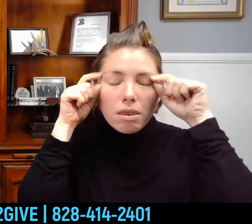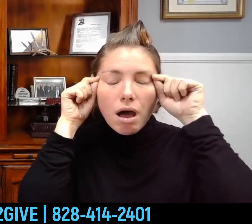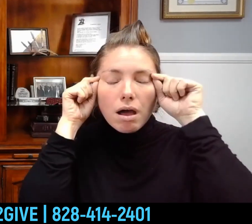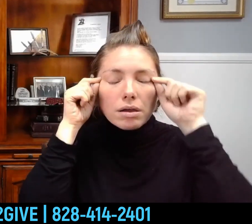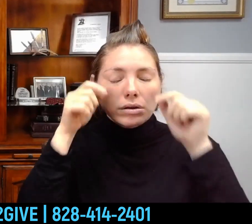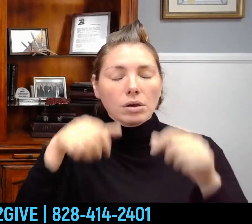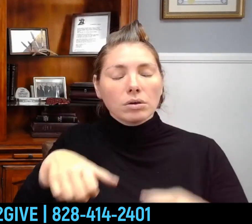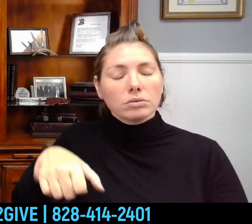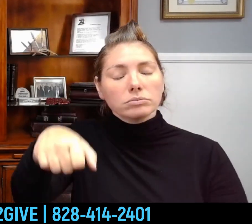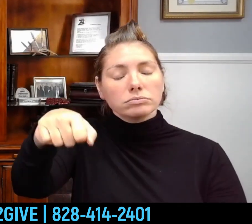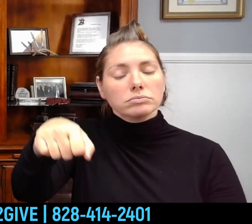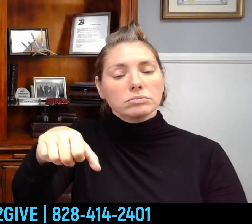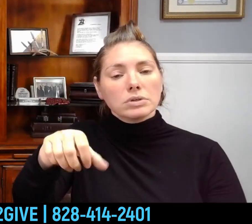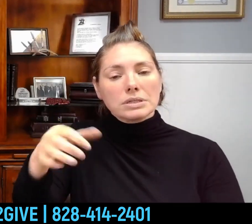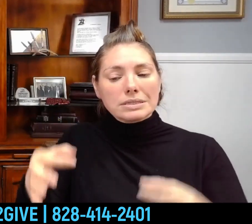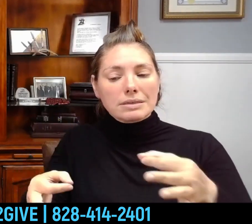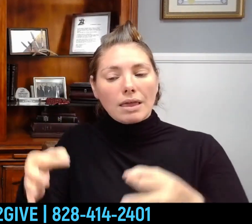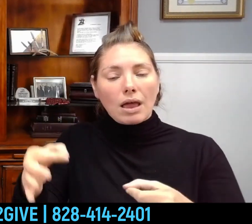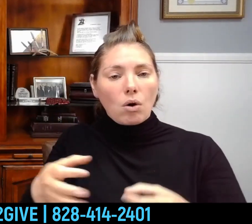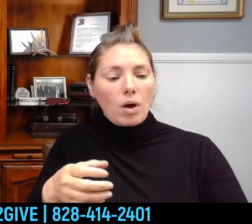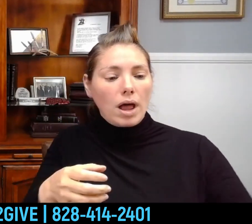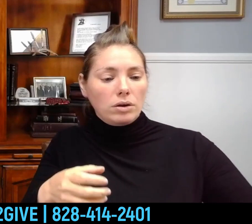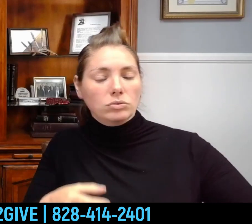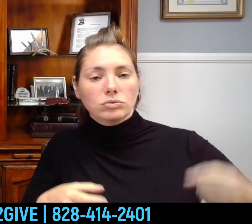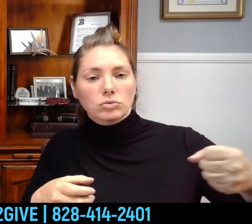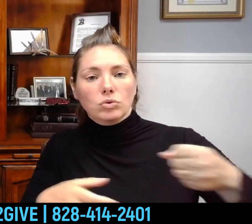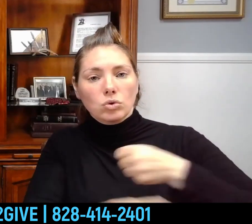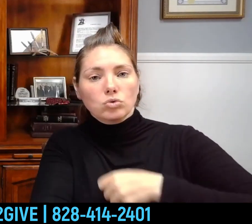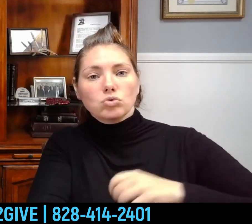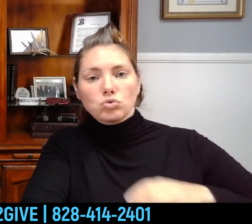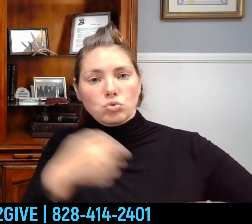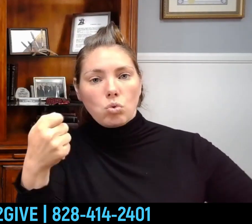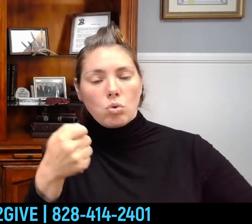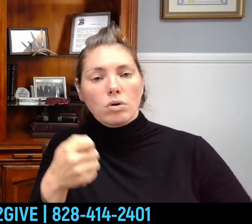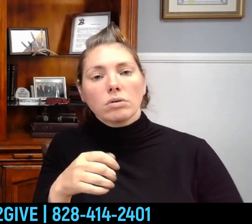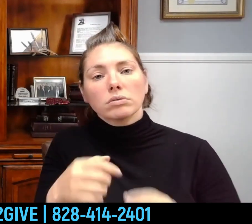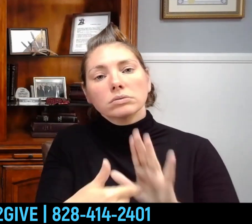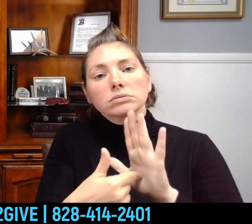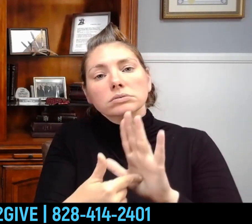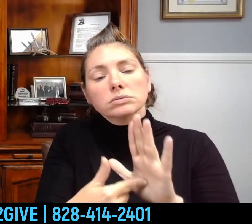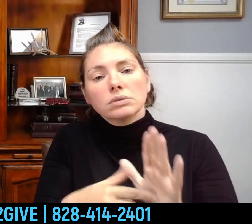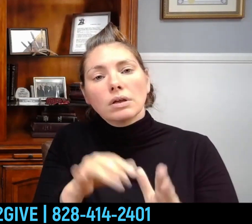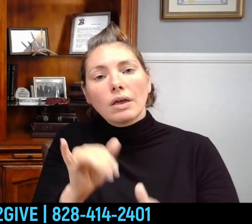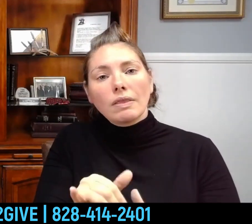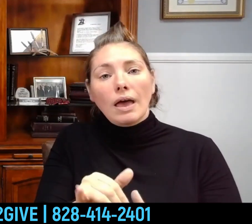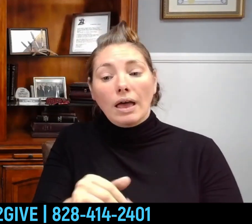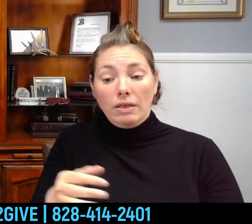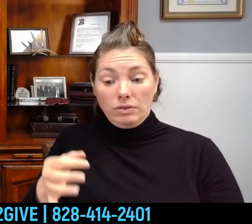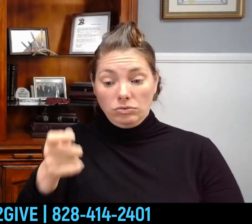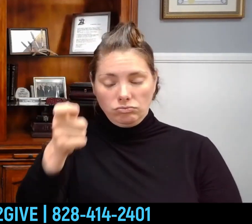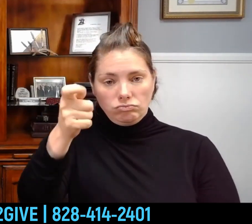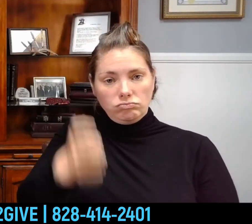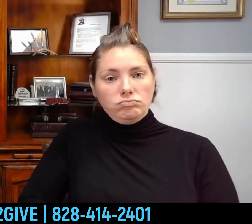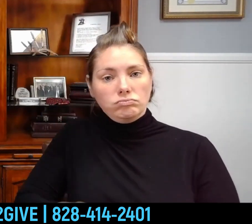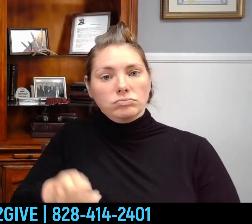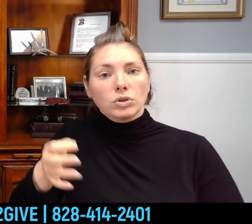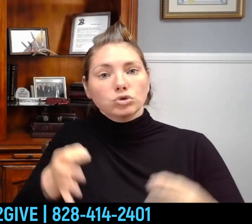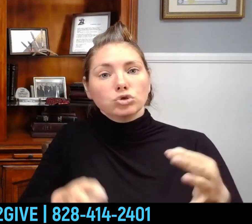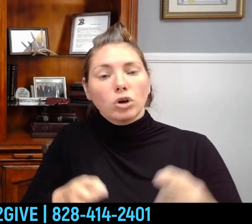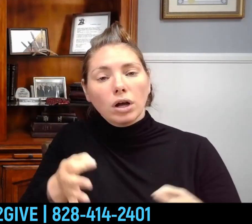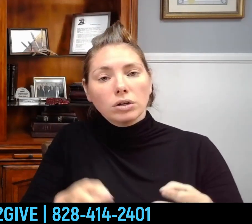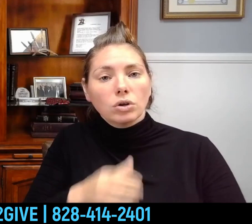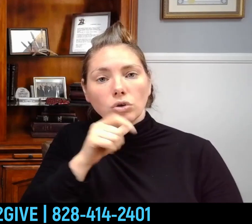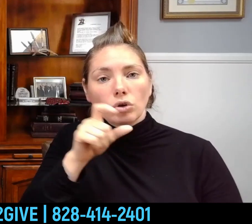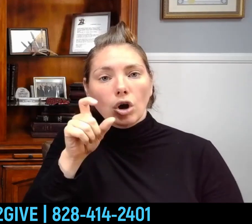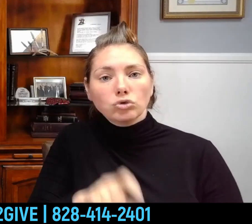scales in one hand and a sword in the other, symbolizing that the judge should